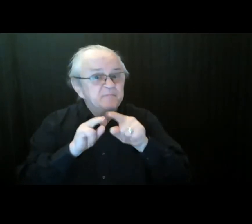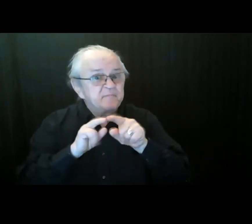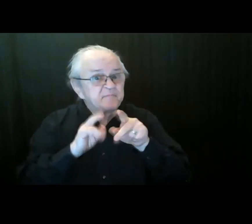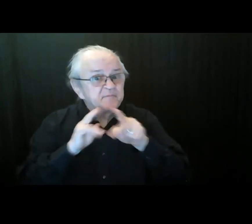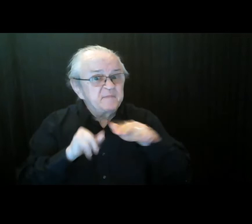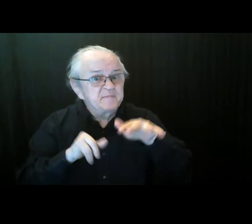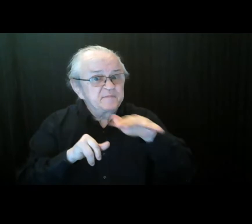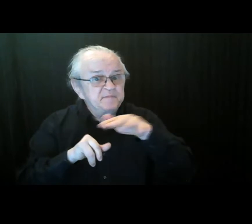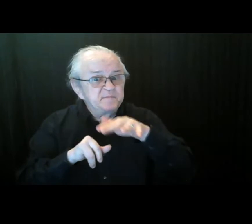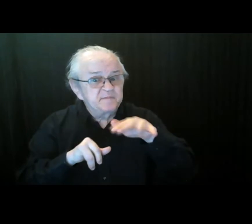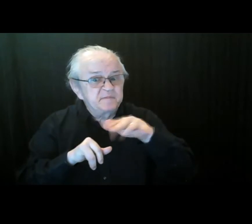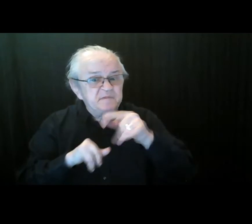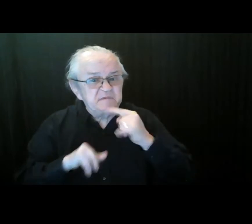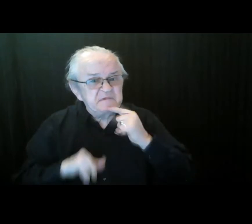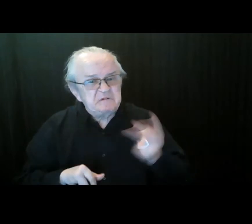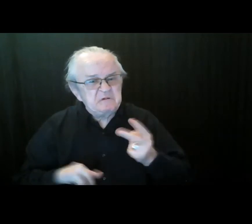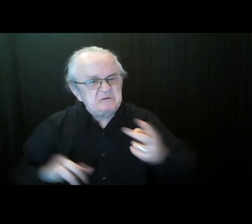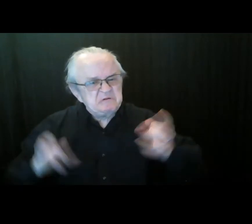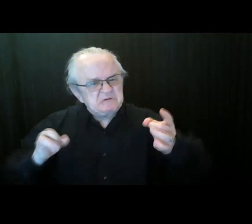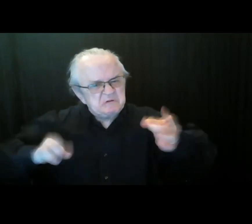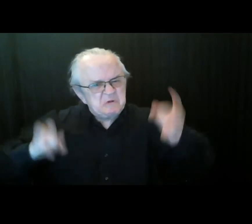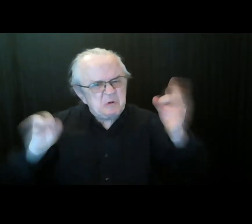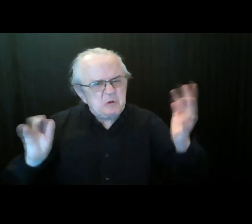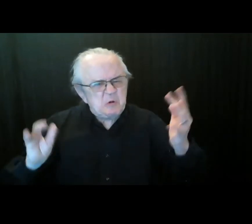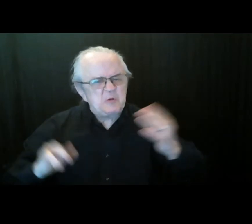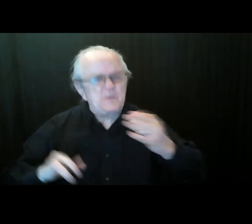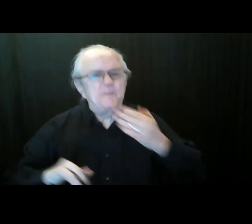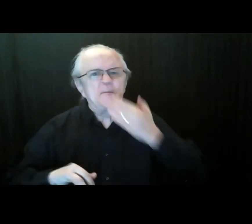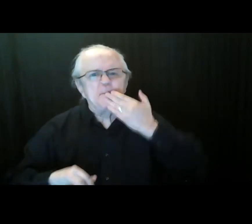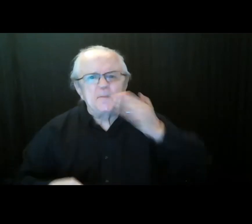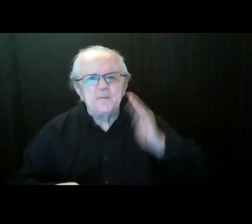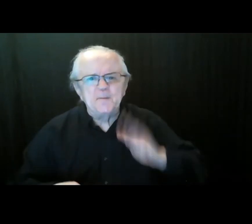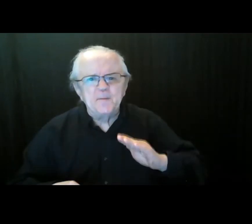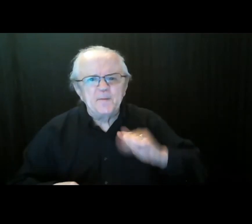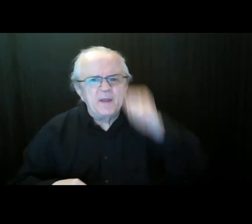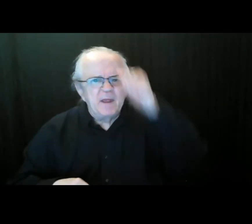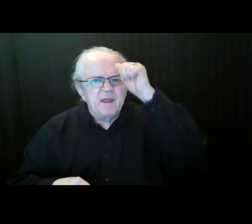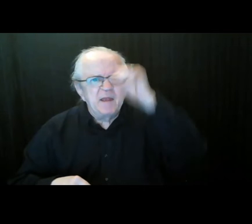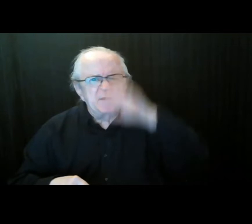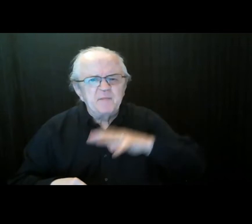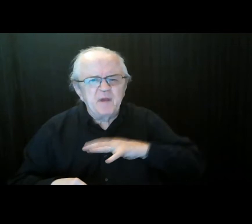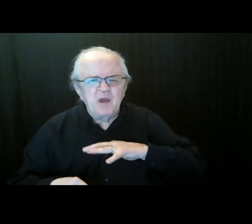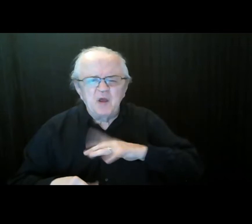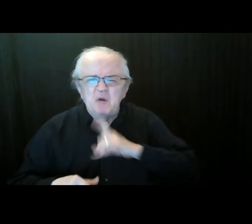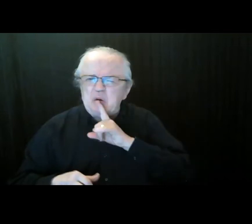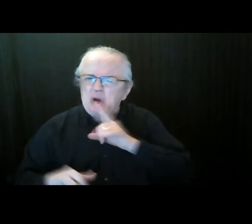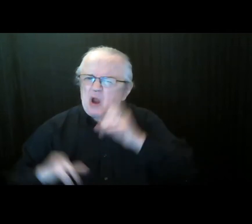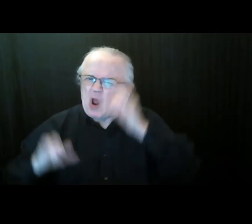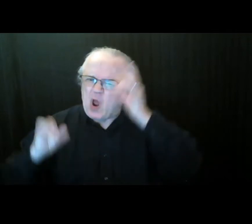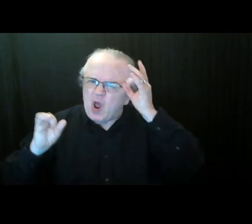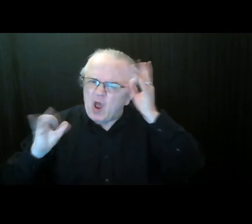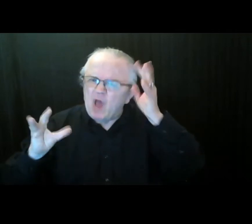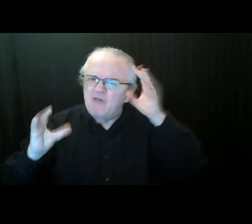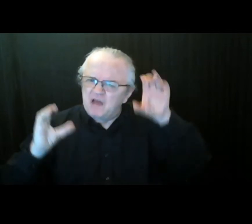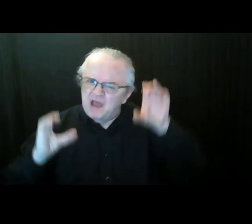been fierce and wicked men. Their deeds had been so foul that their